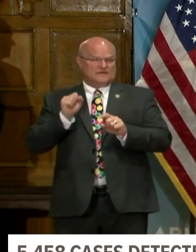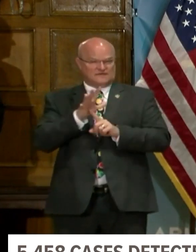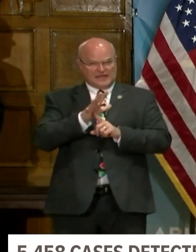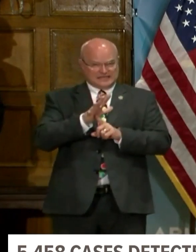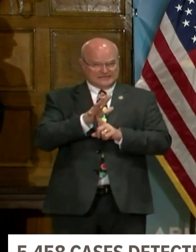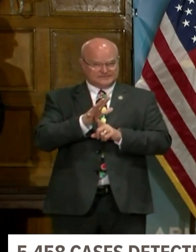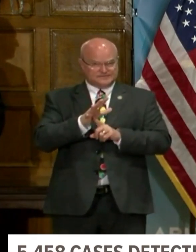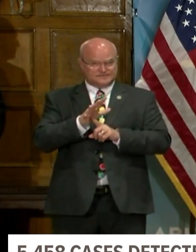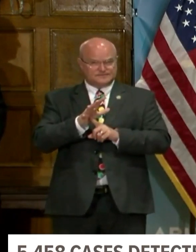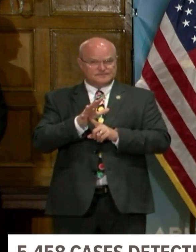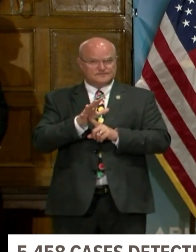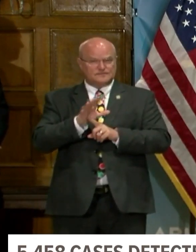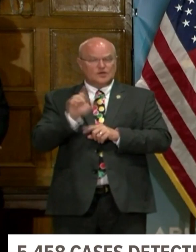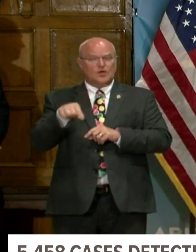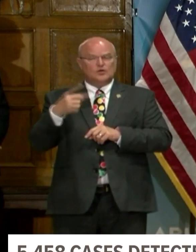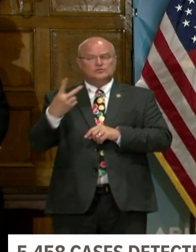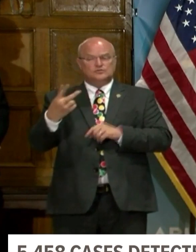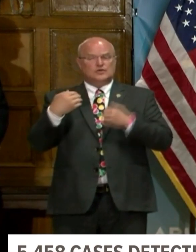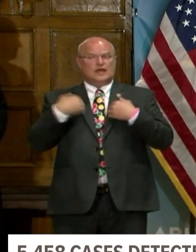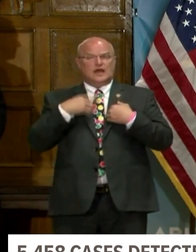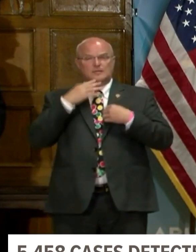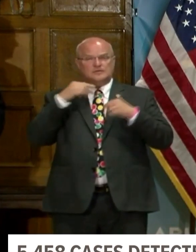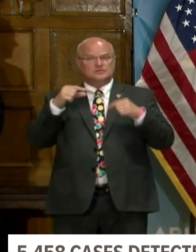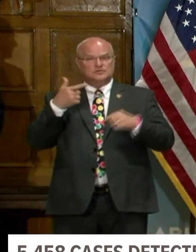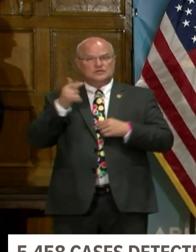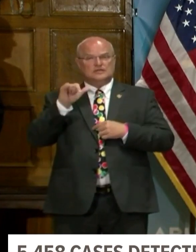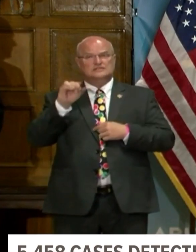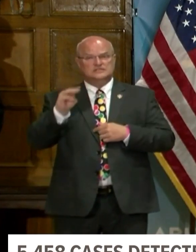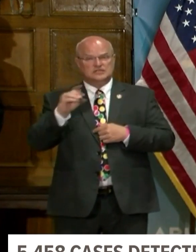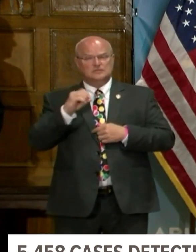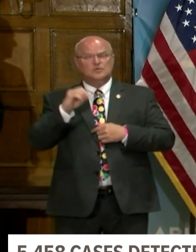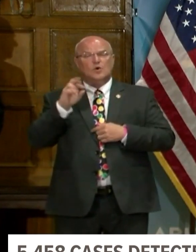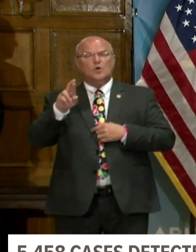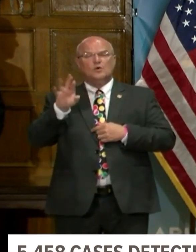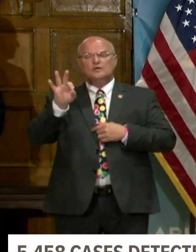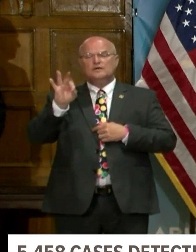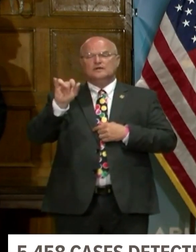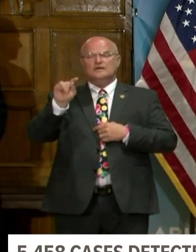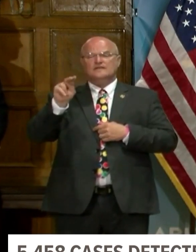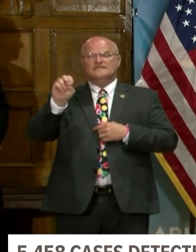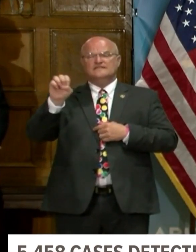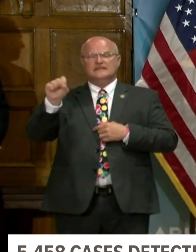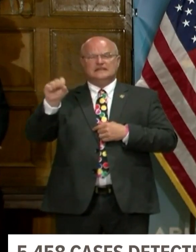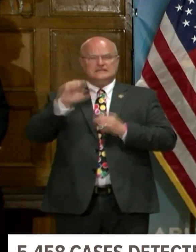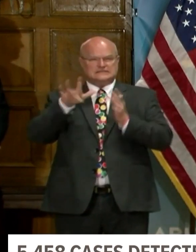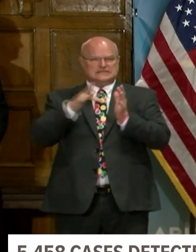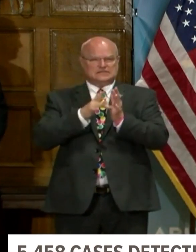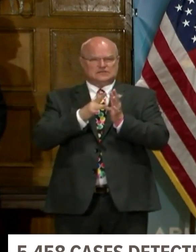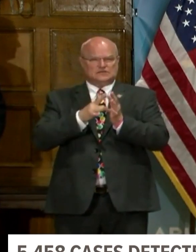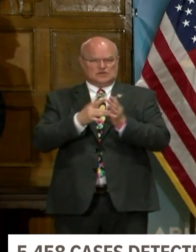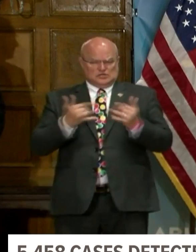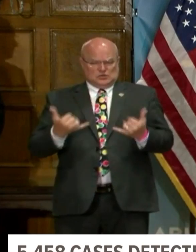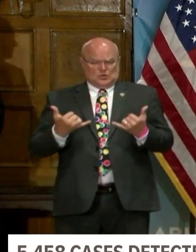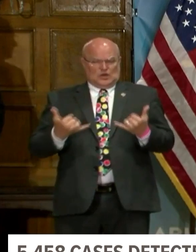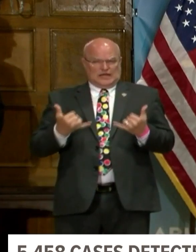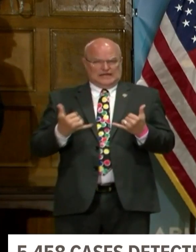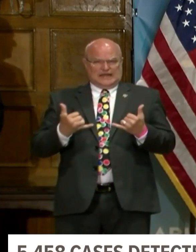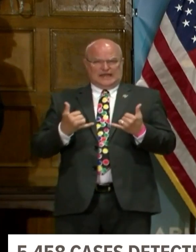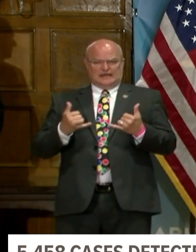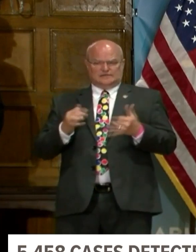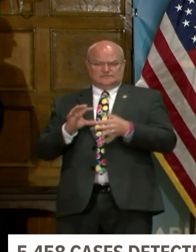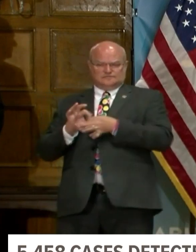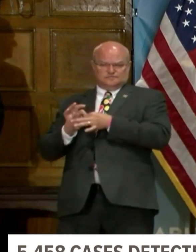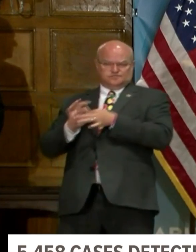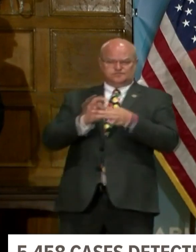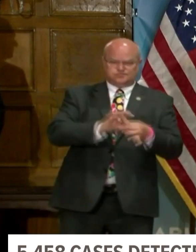infected. Only 2 of them have been to a gym or a fitness center. So far we're not seeing any clusters related